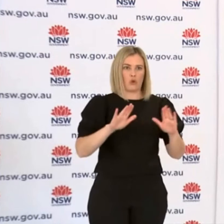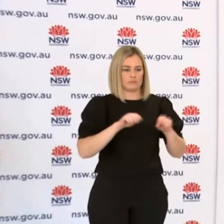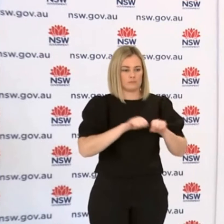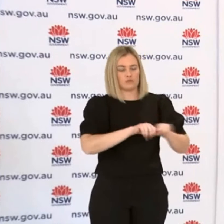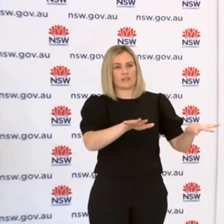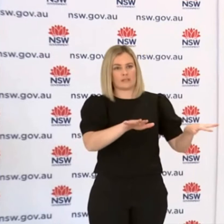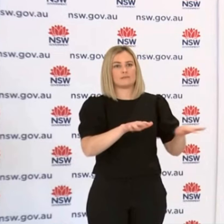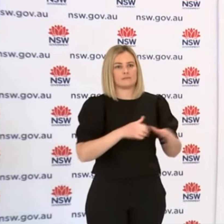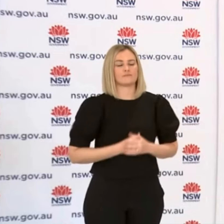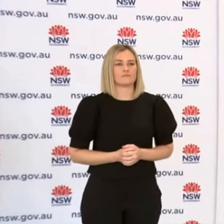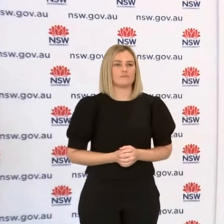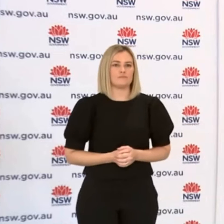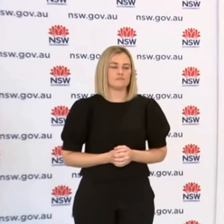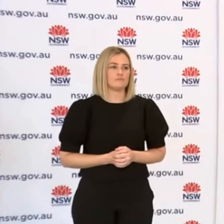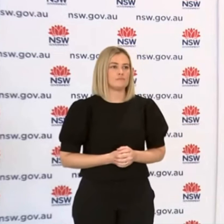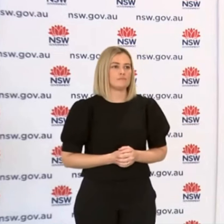a